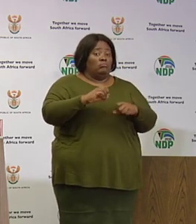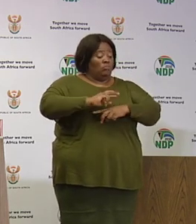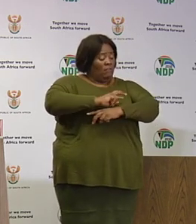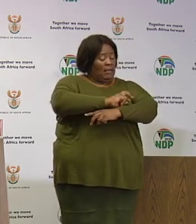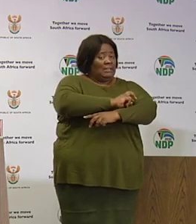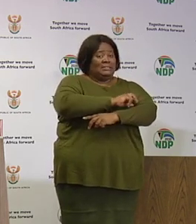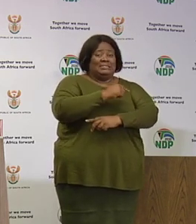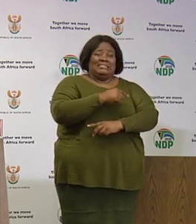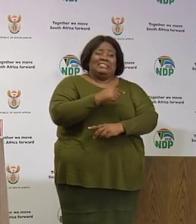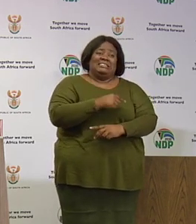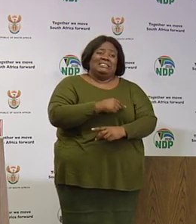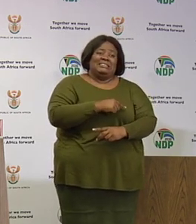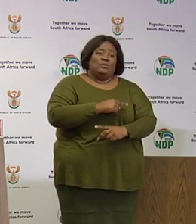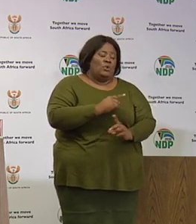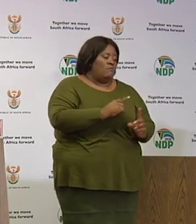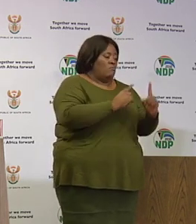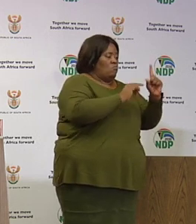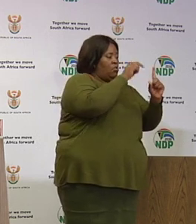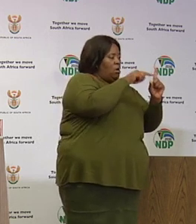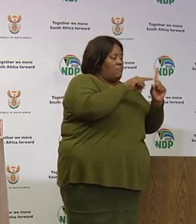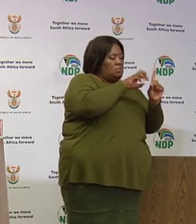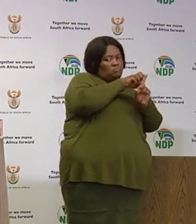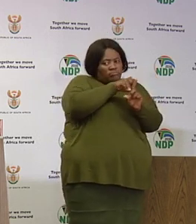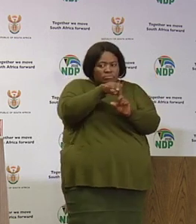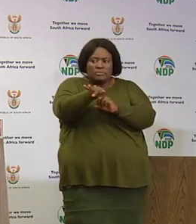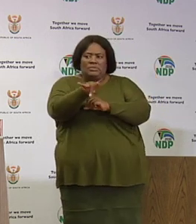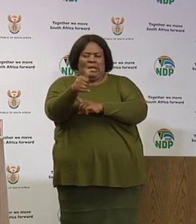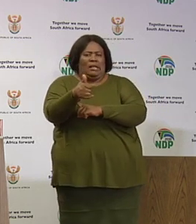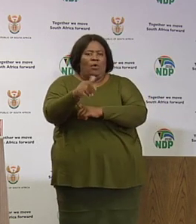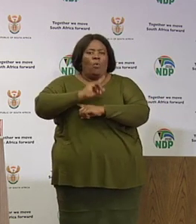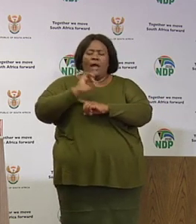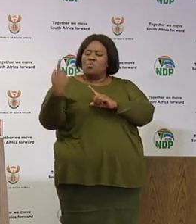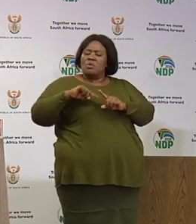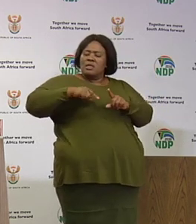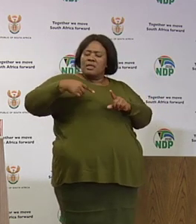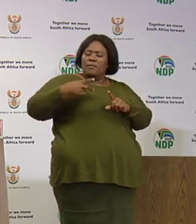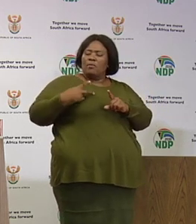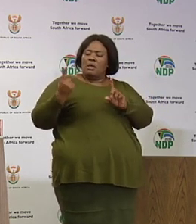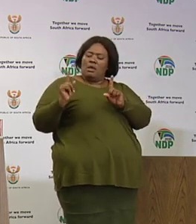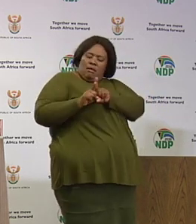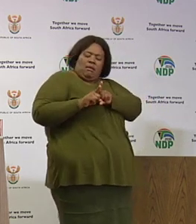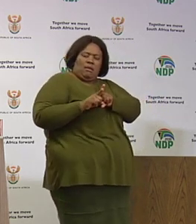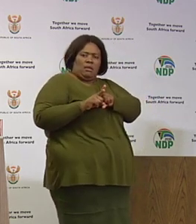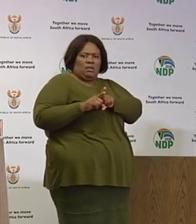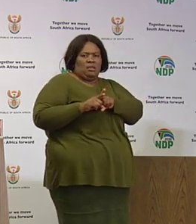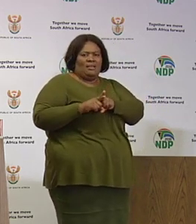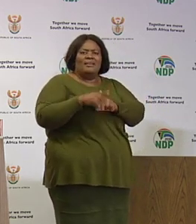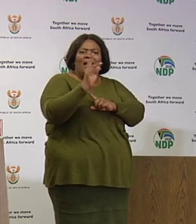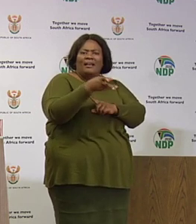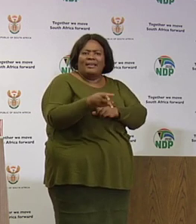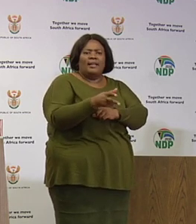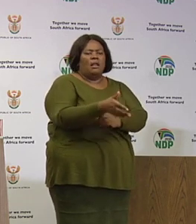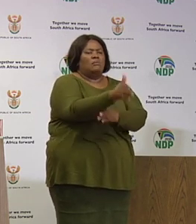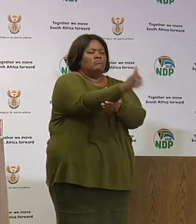to get from one person to another because we are too close. Let's not practice